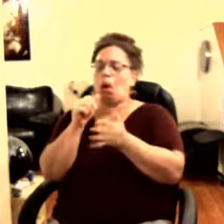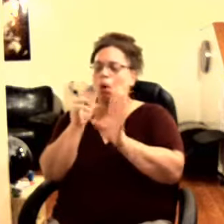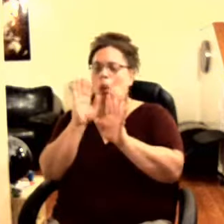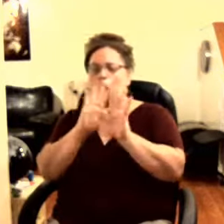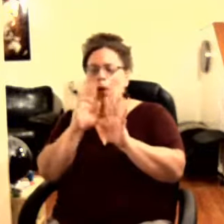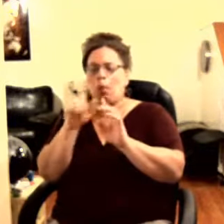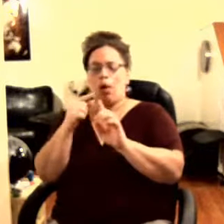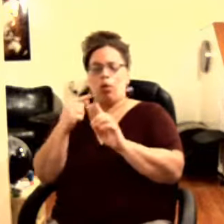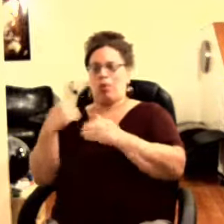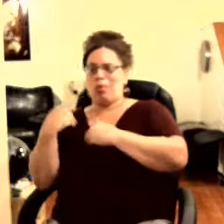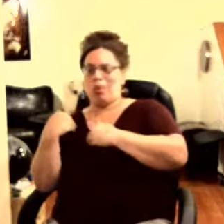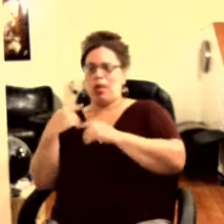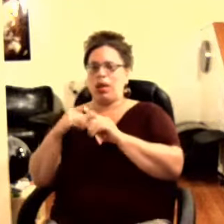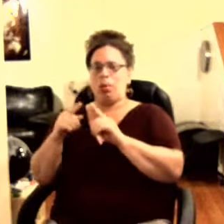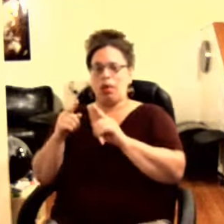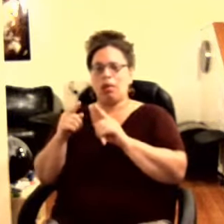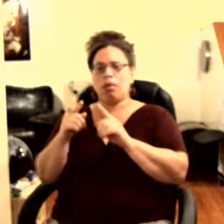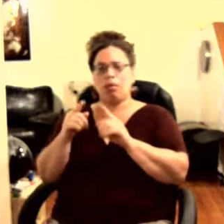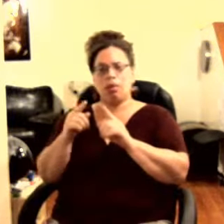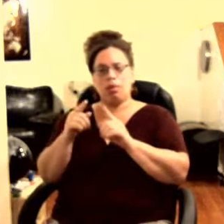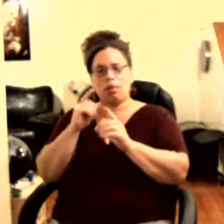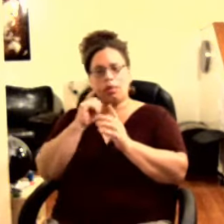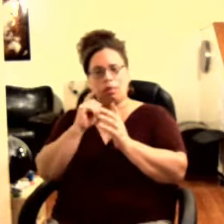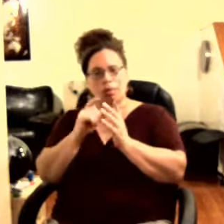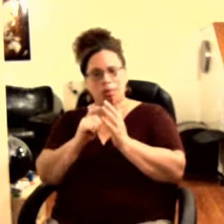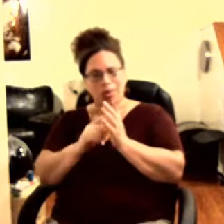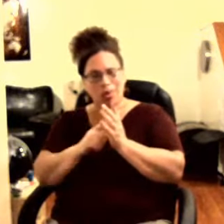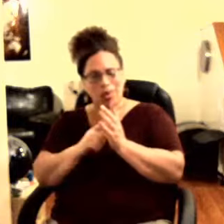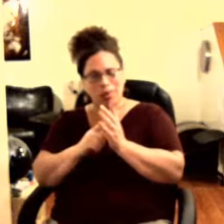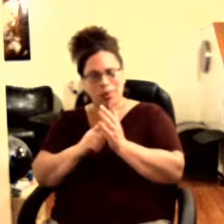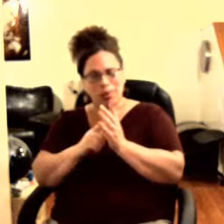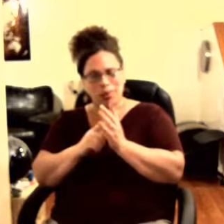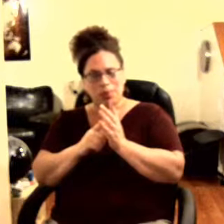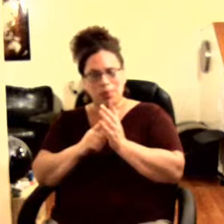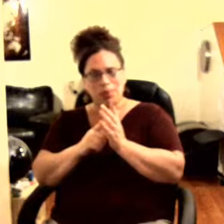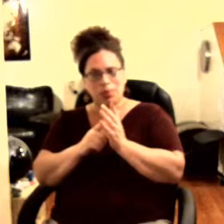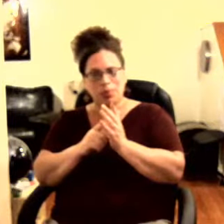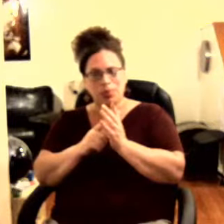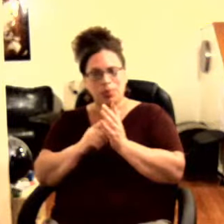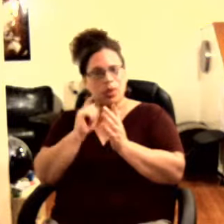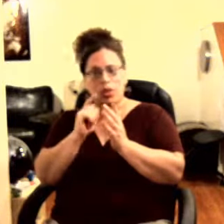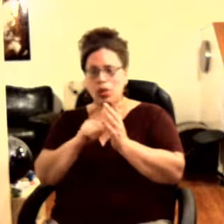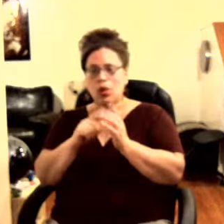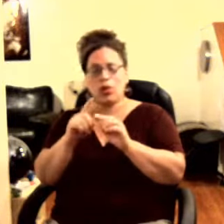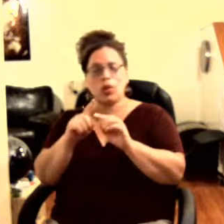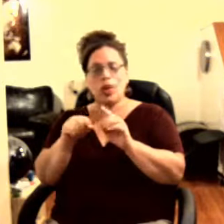were doing something really important. That in fact, you couldn't have a functioning democracy if